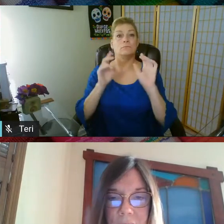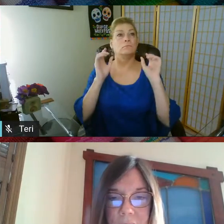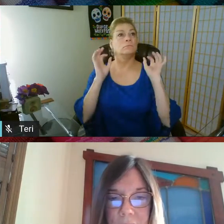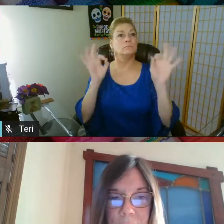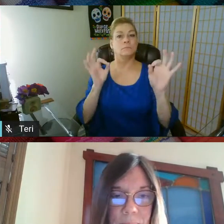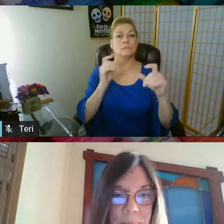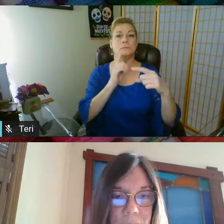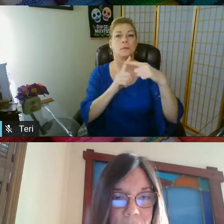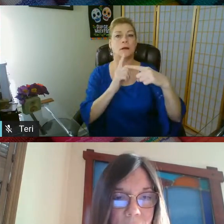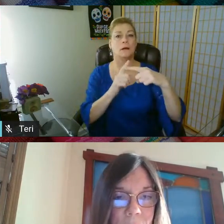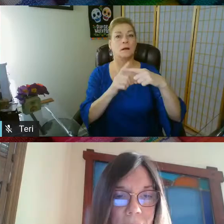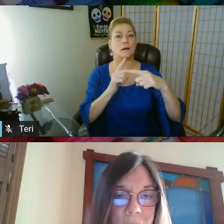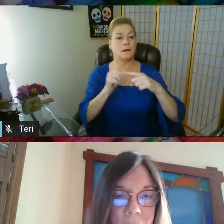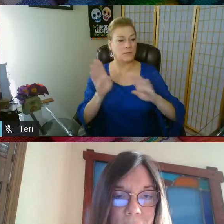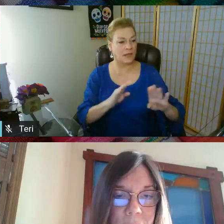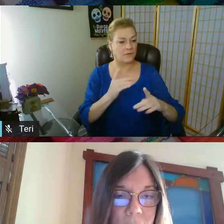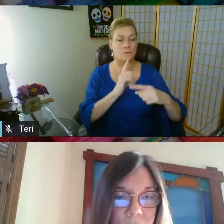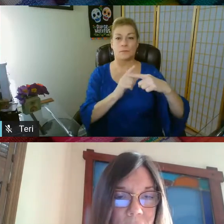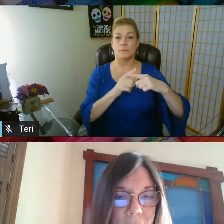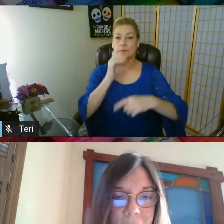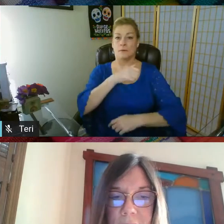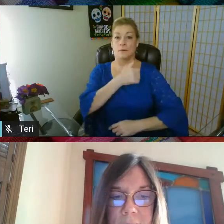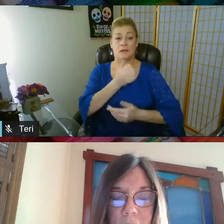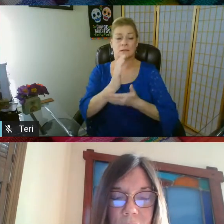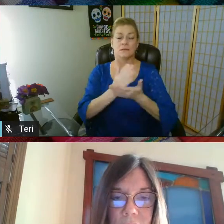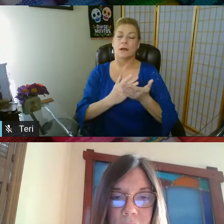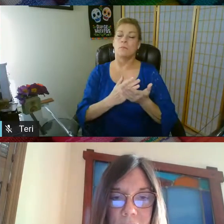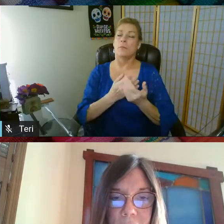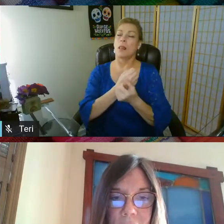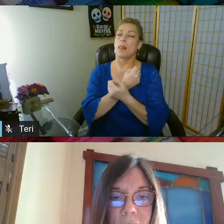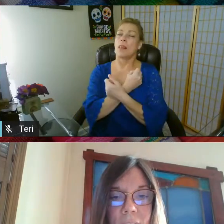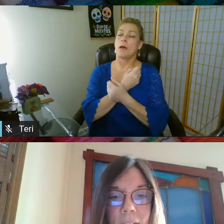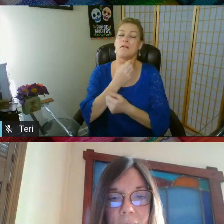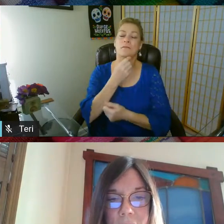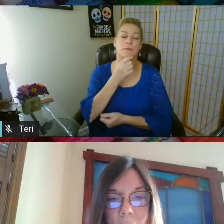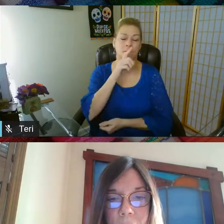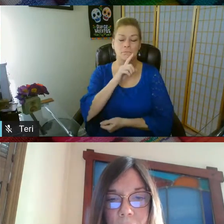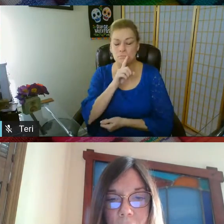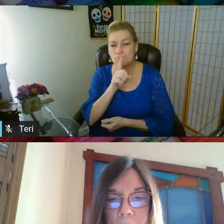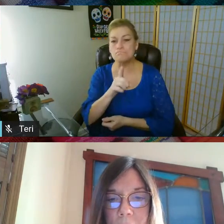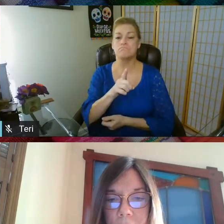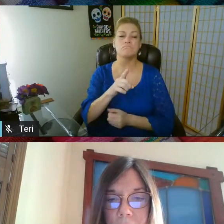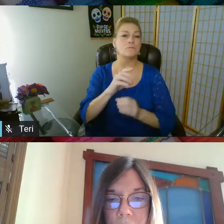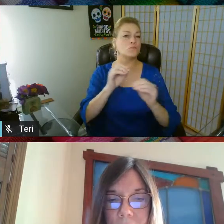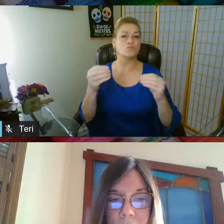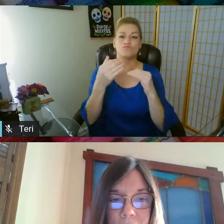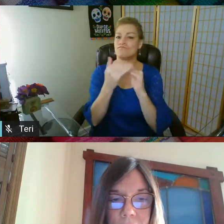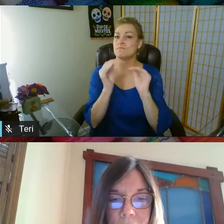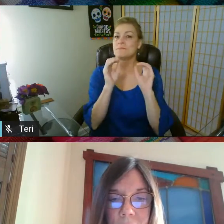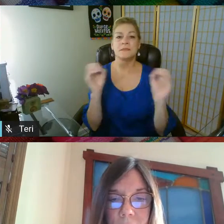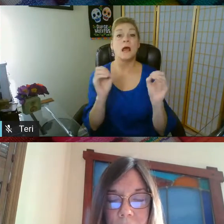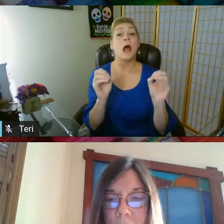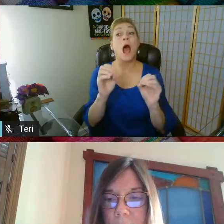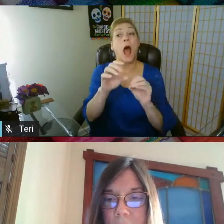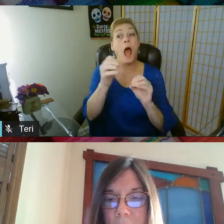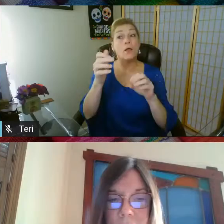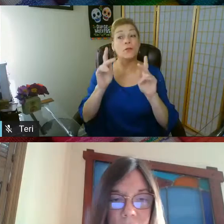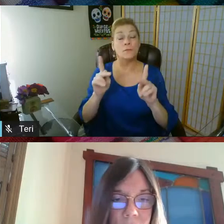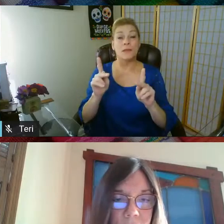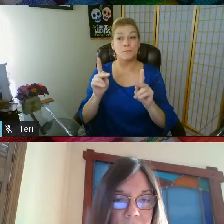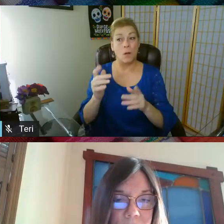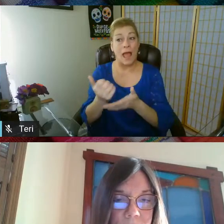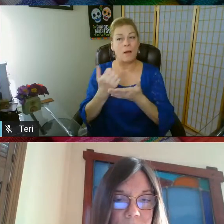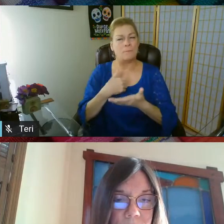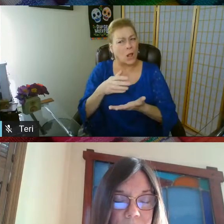and behaviors. Some have loved me fully and unselfishly. And some have helped me learn to love even when loving